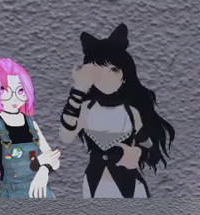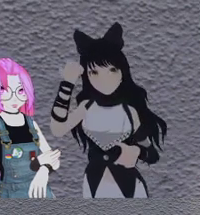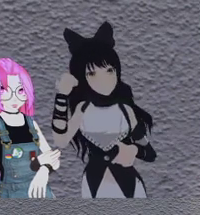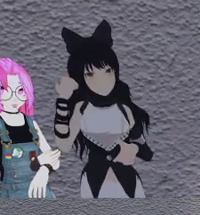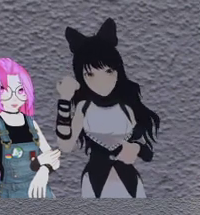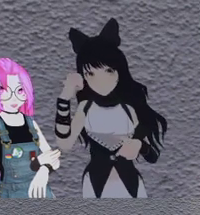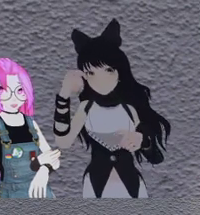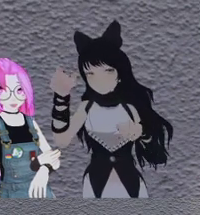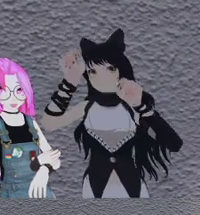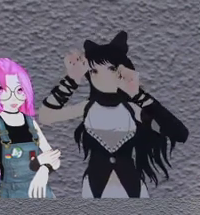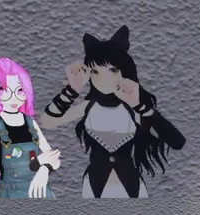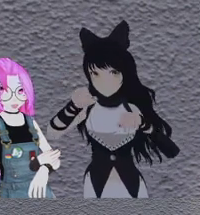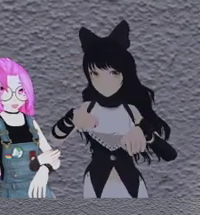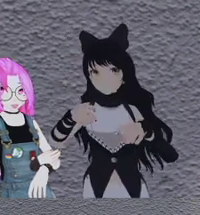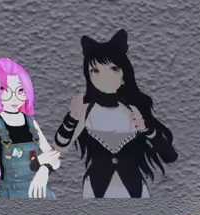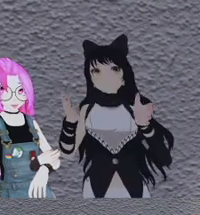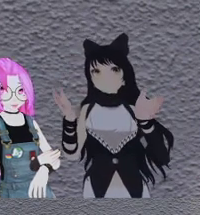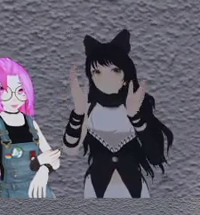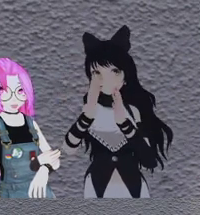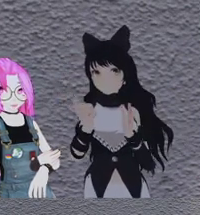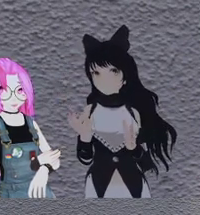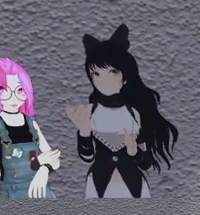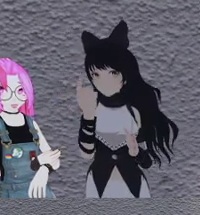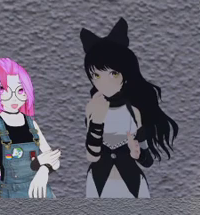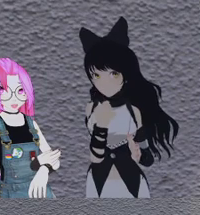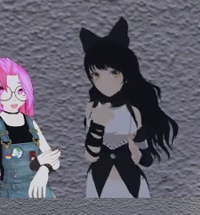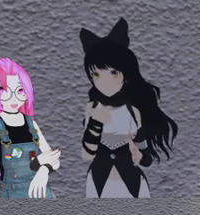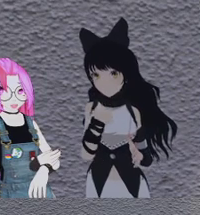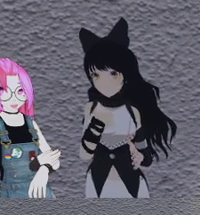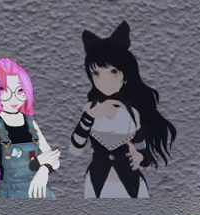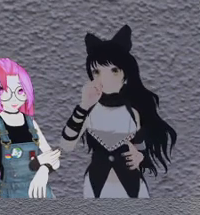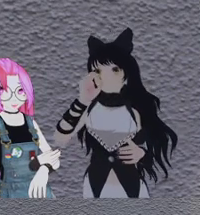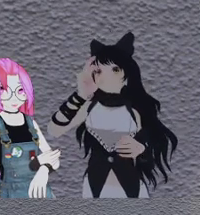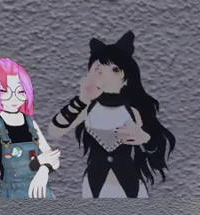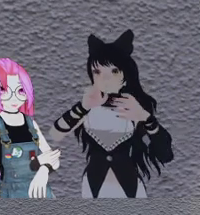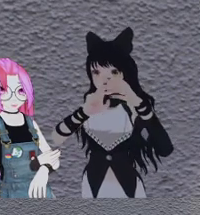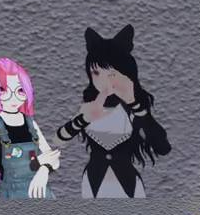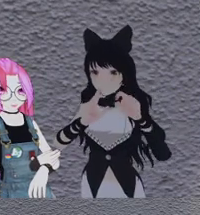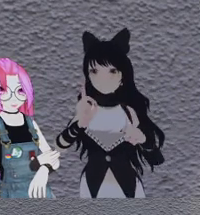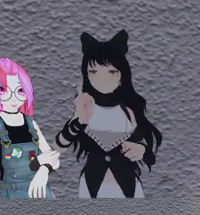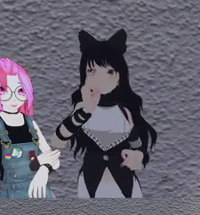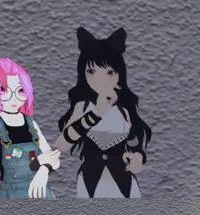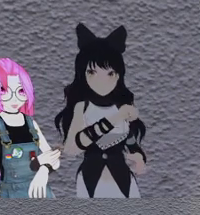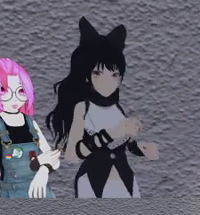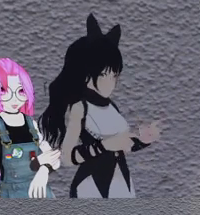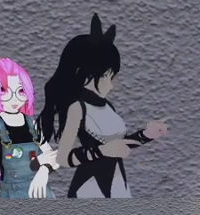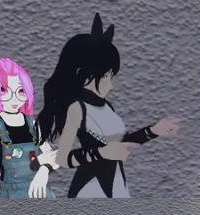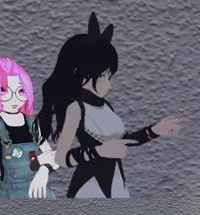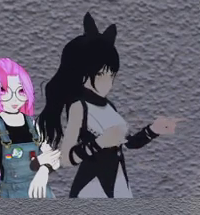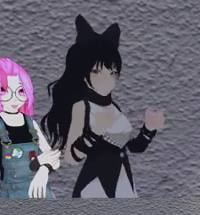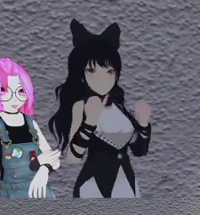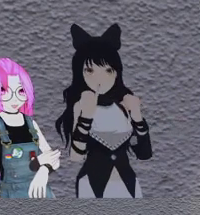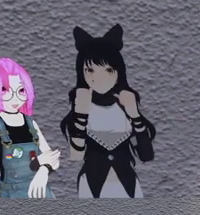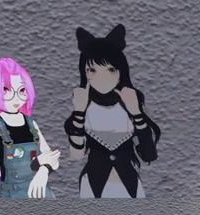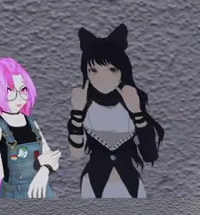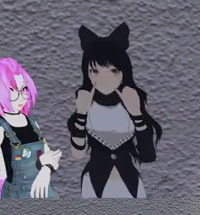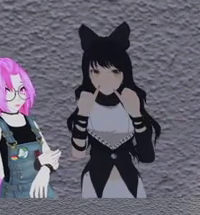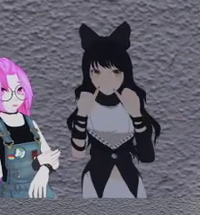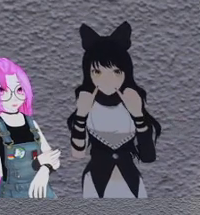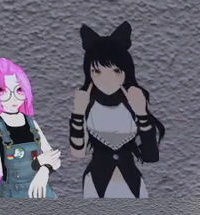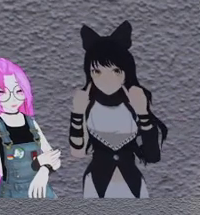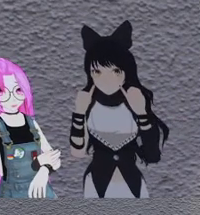If you maybe forget them, you could always ask me, or you can ask